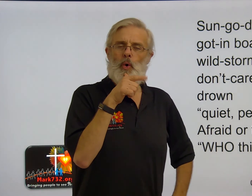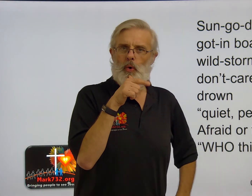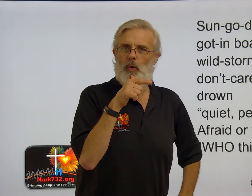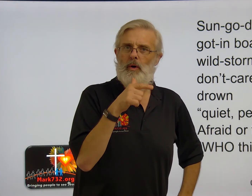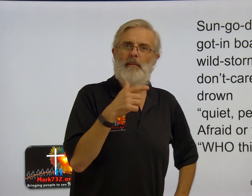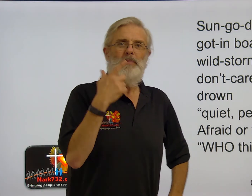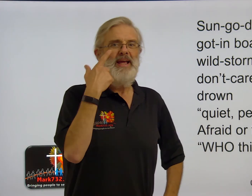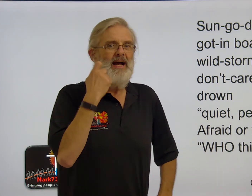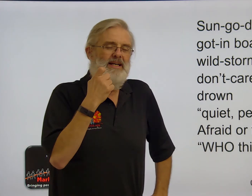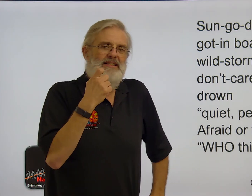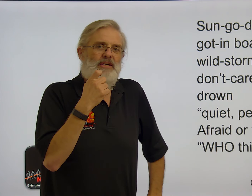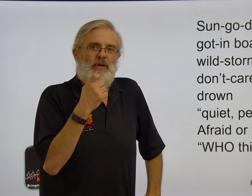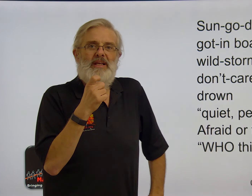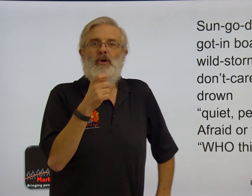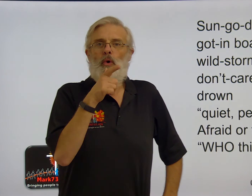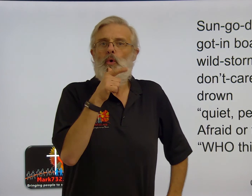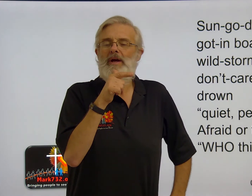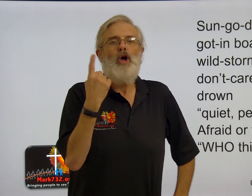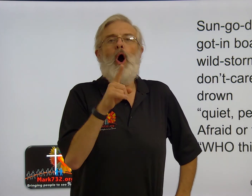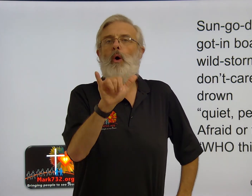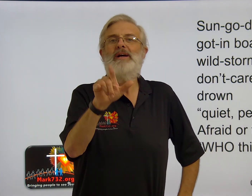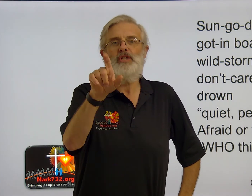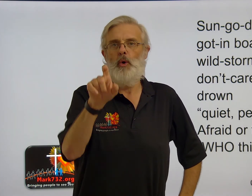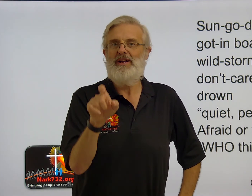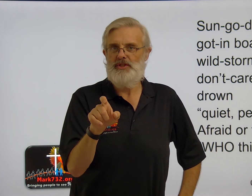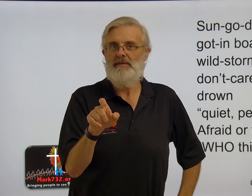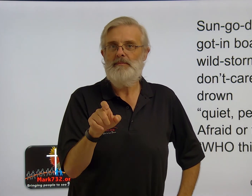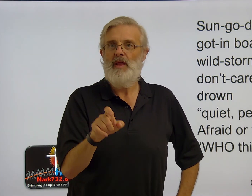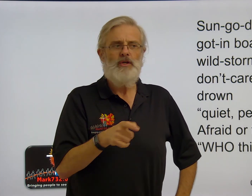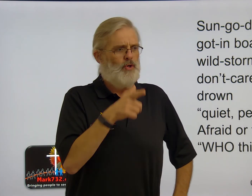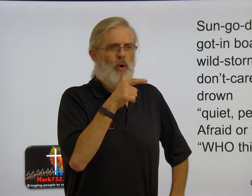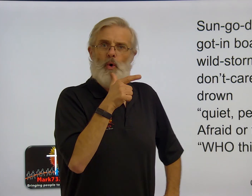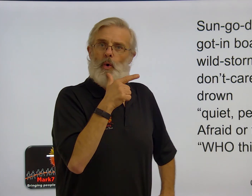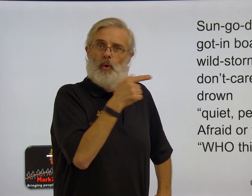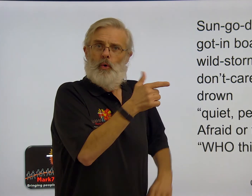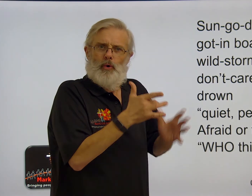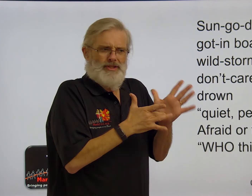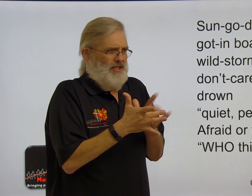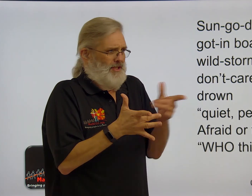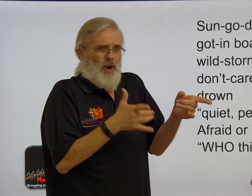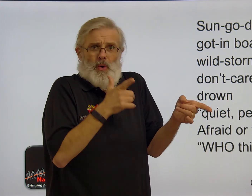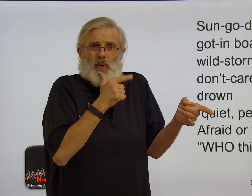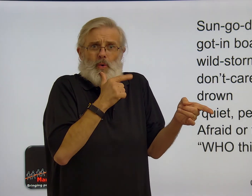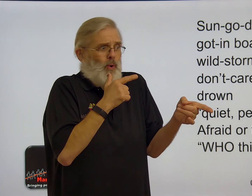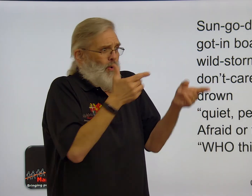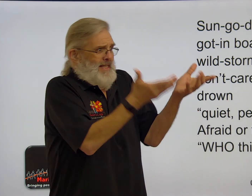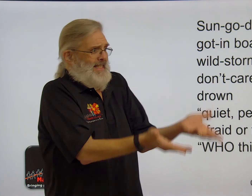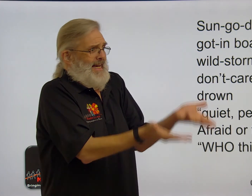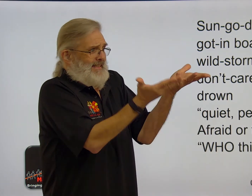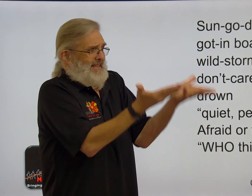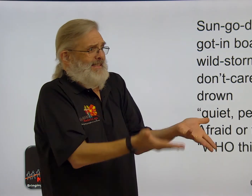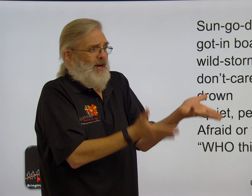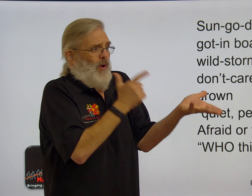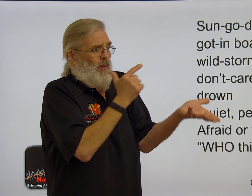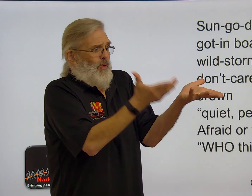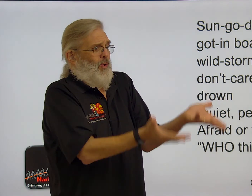who, because who is always a question. So who is Jesus? Who is this? Who is